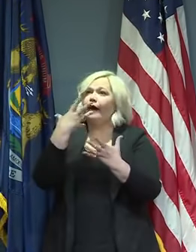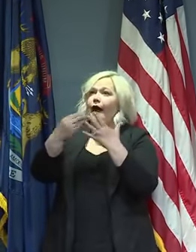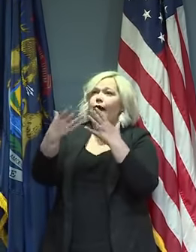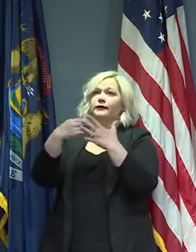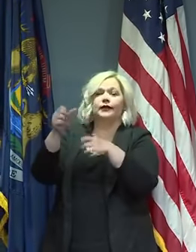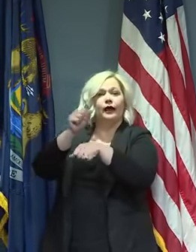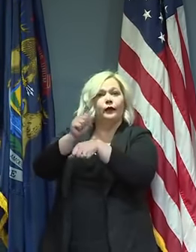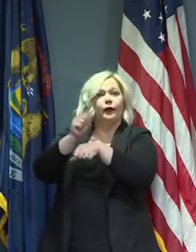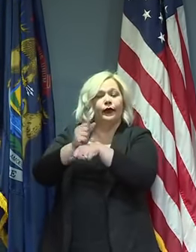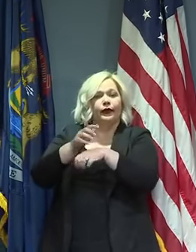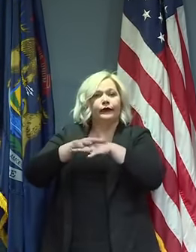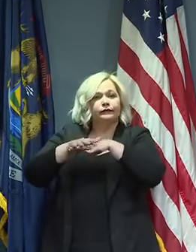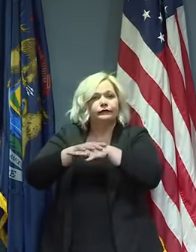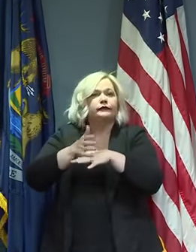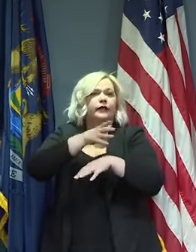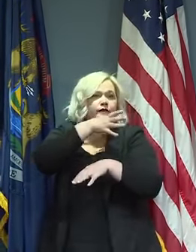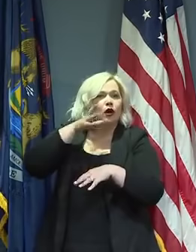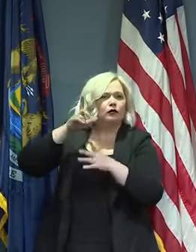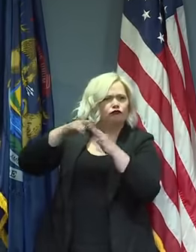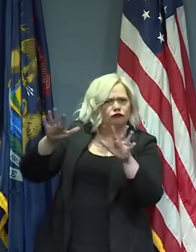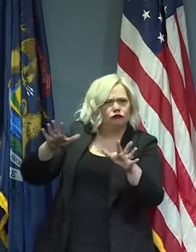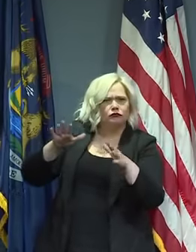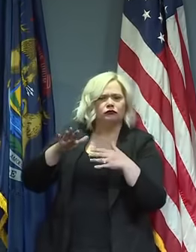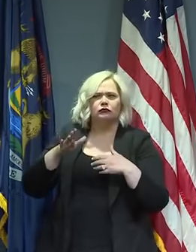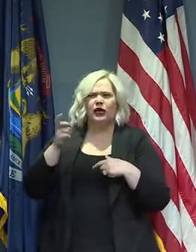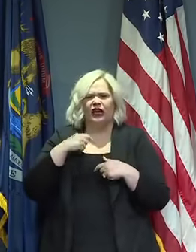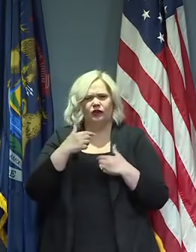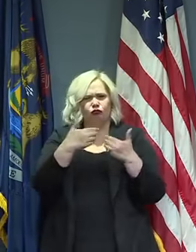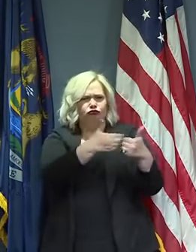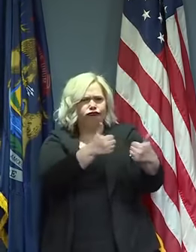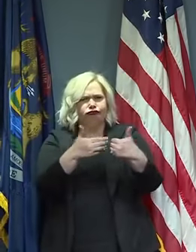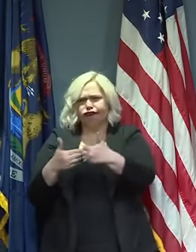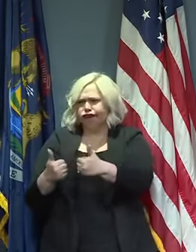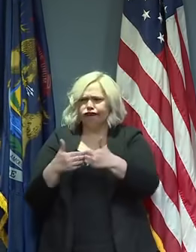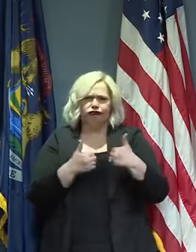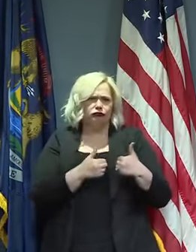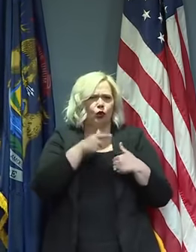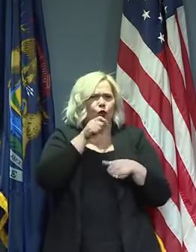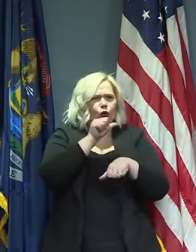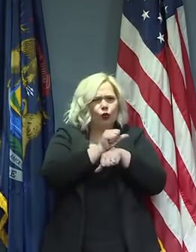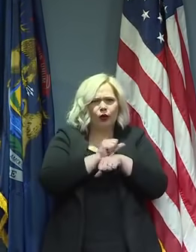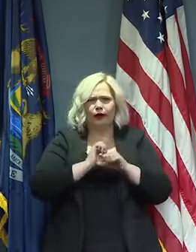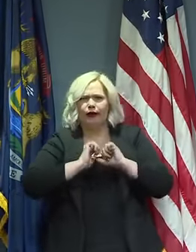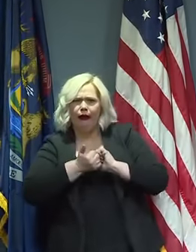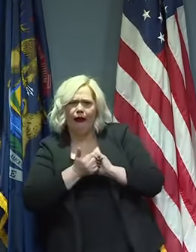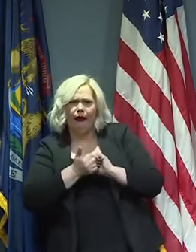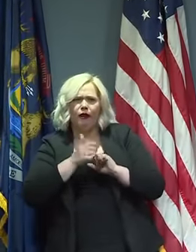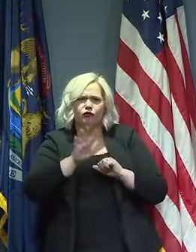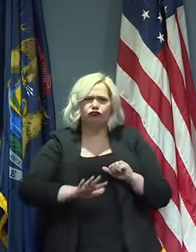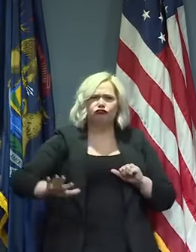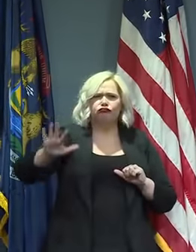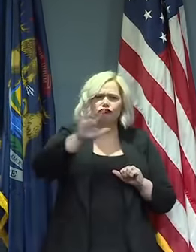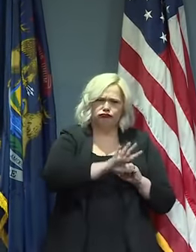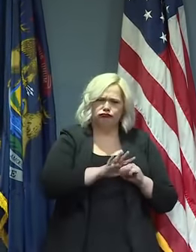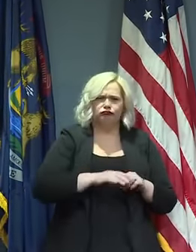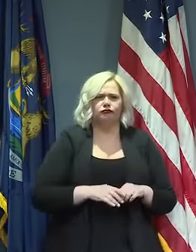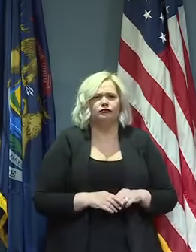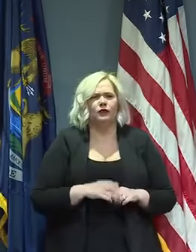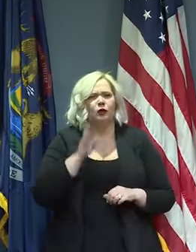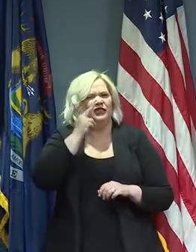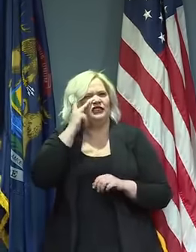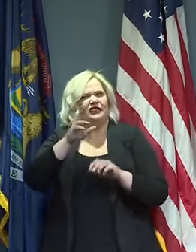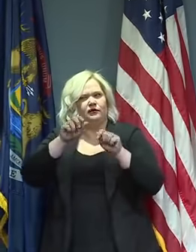work activity. And so it was important for us to break down Michigan's labor force across workplace types as seen in the next